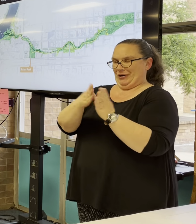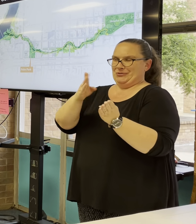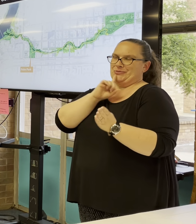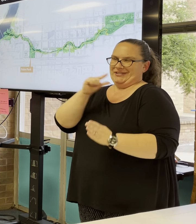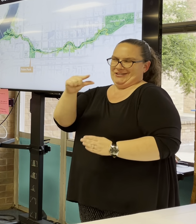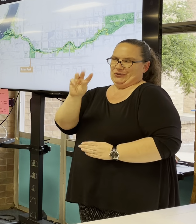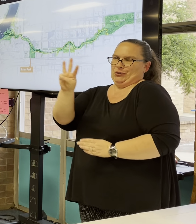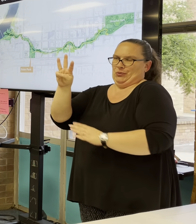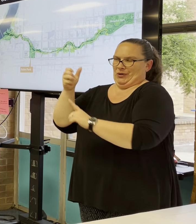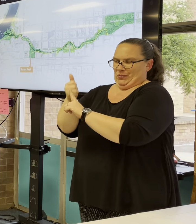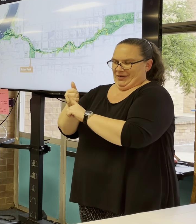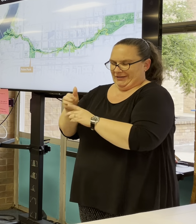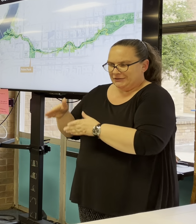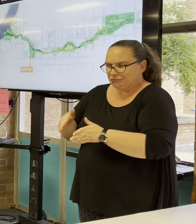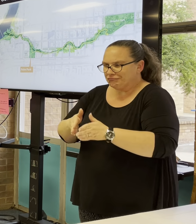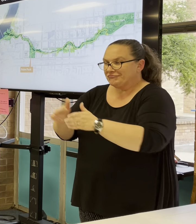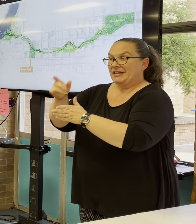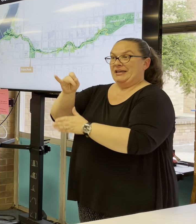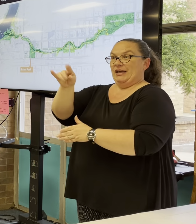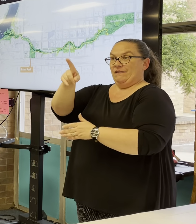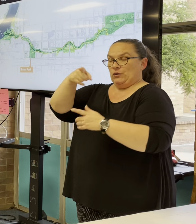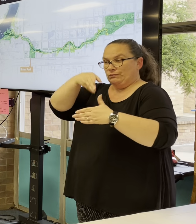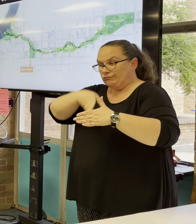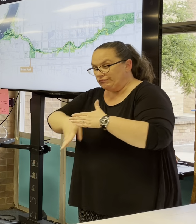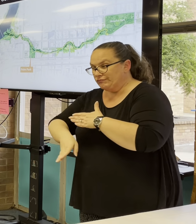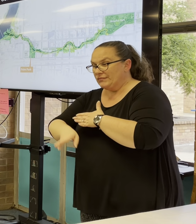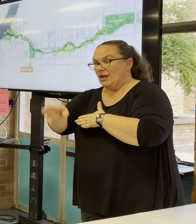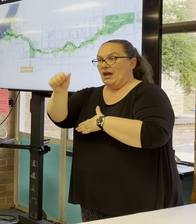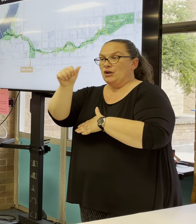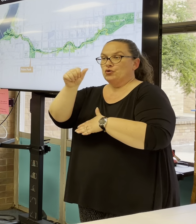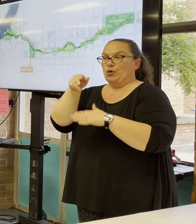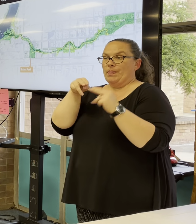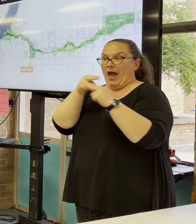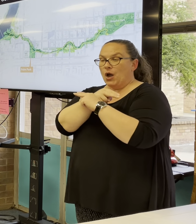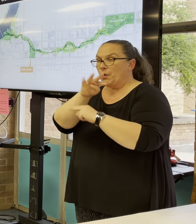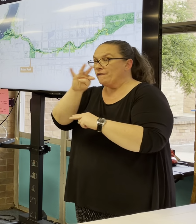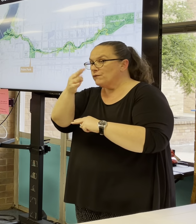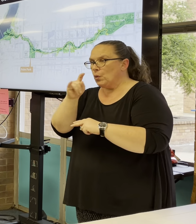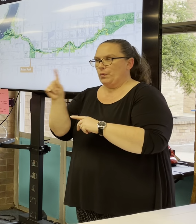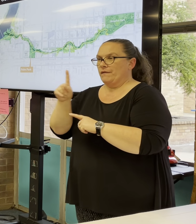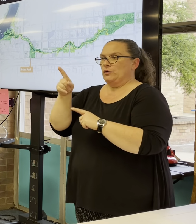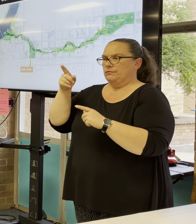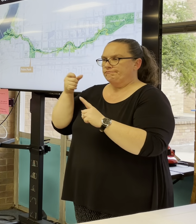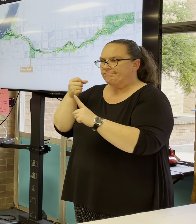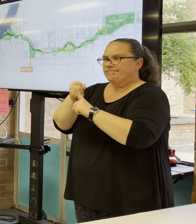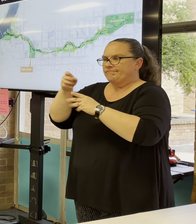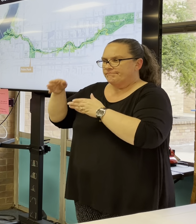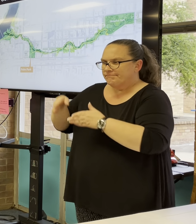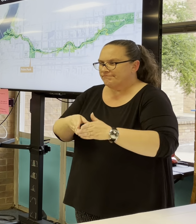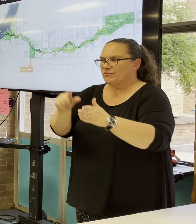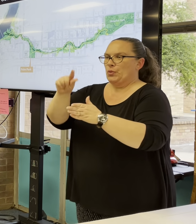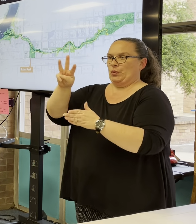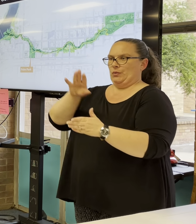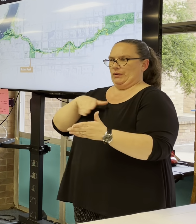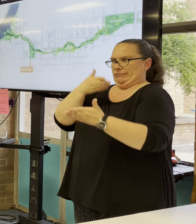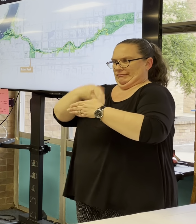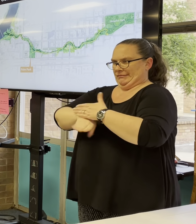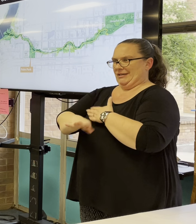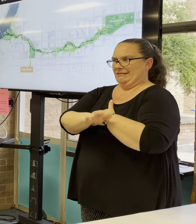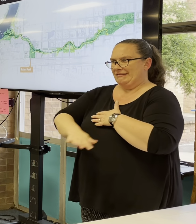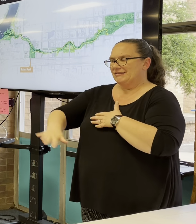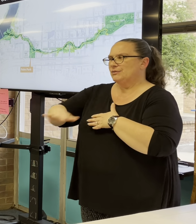itself. And so if you're coming under the highway at 4th or somewhere else, you hit the Greenway and you can come into this.